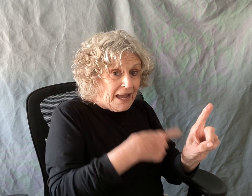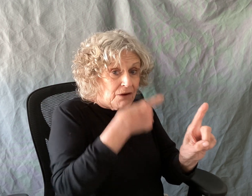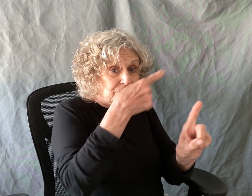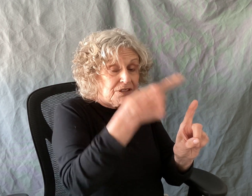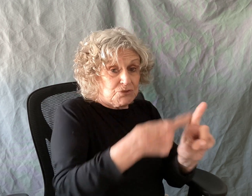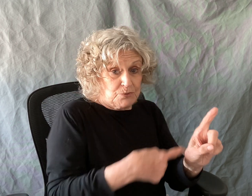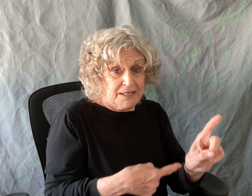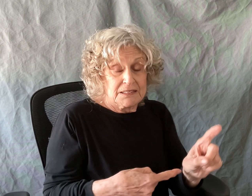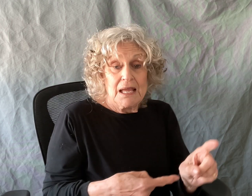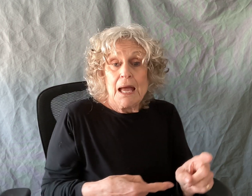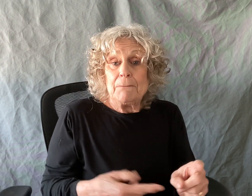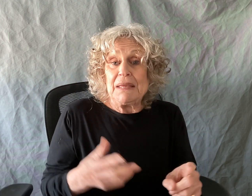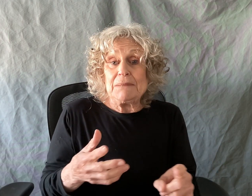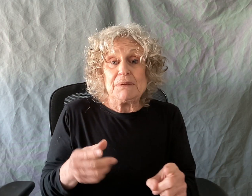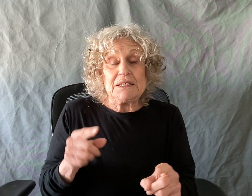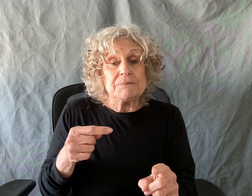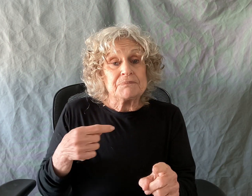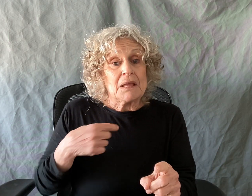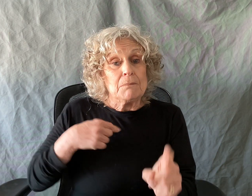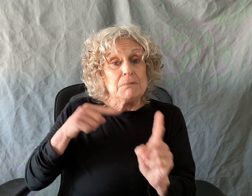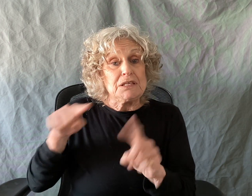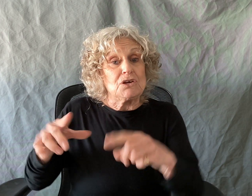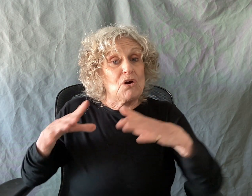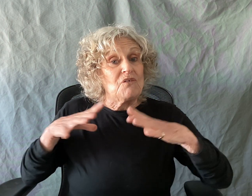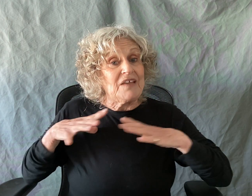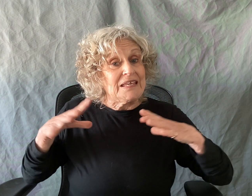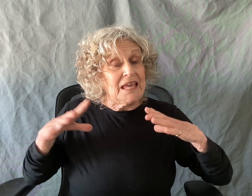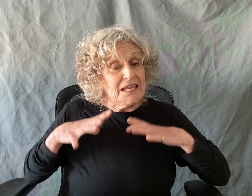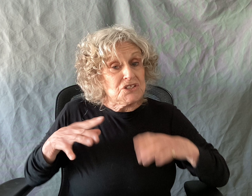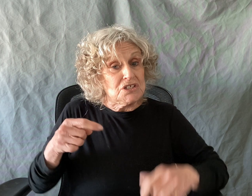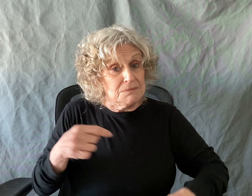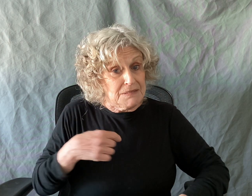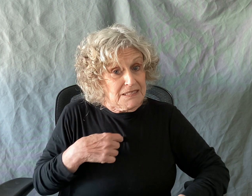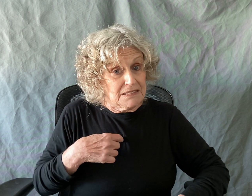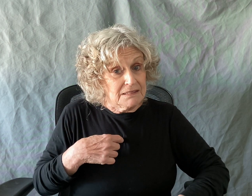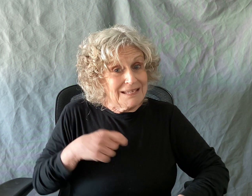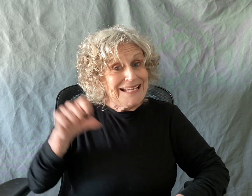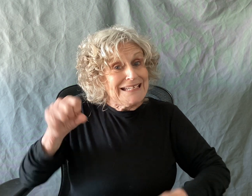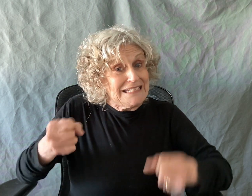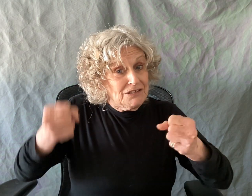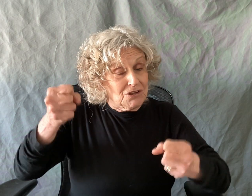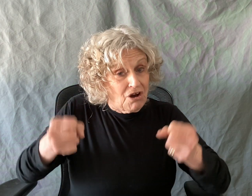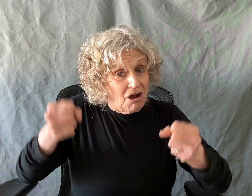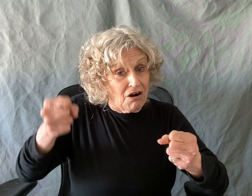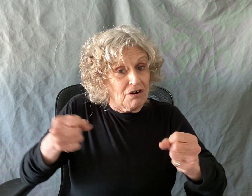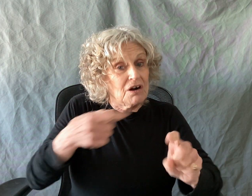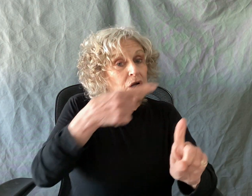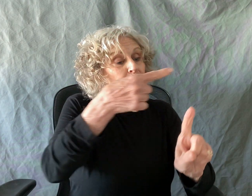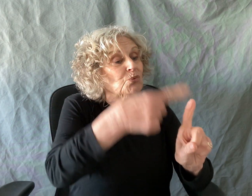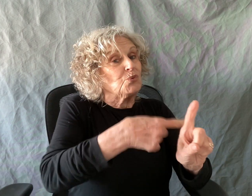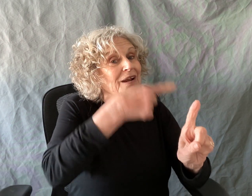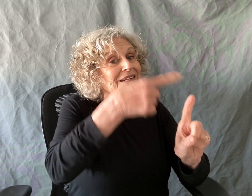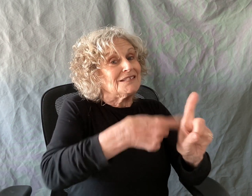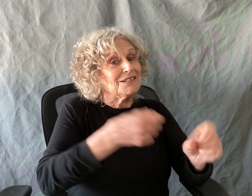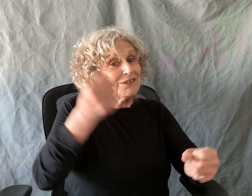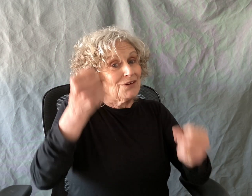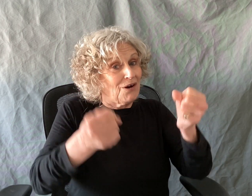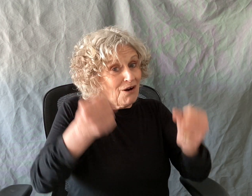around is rent. Maybe me go vacation, me need car, rent